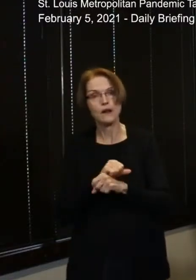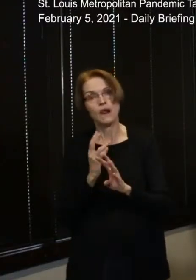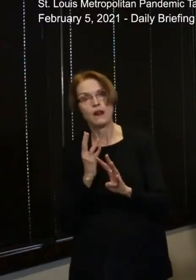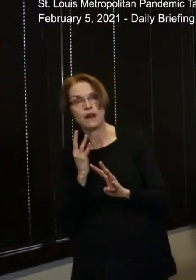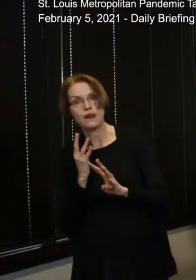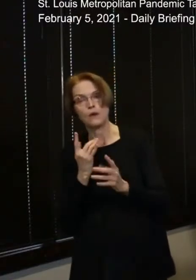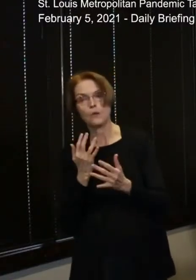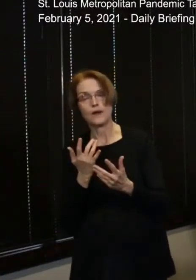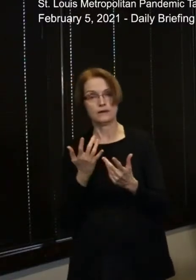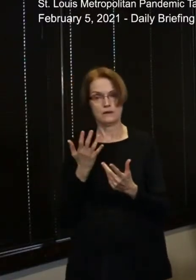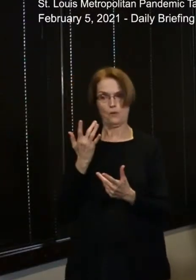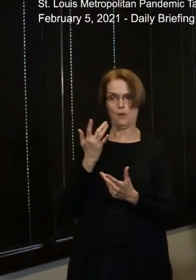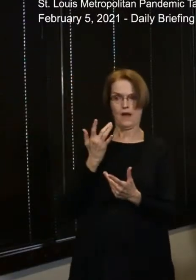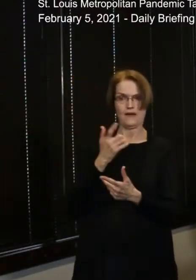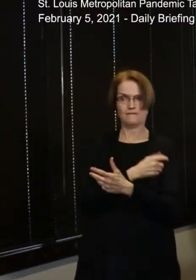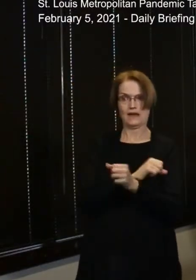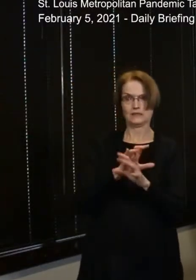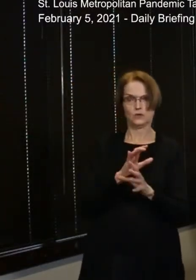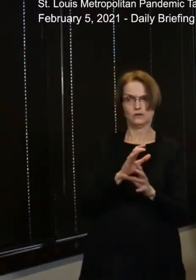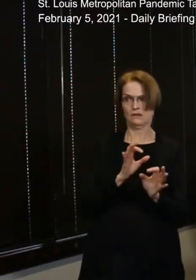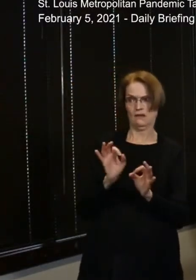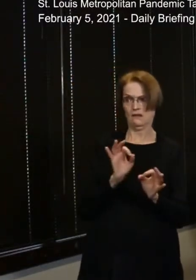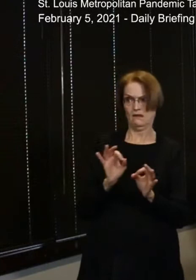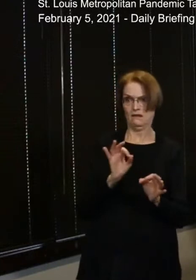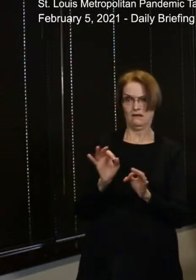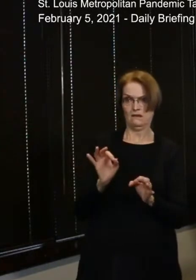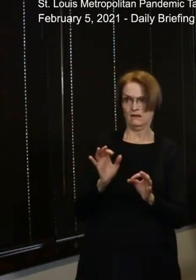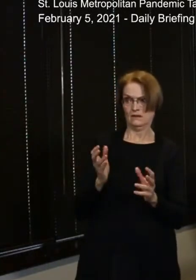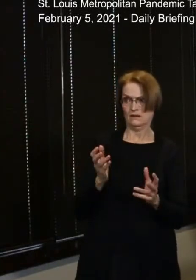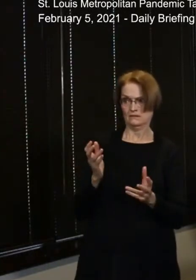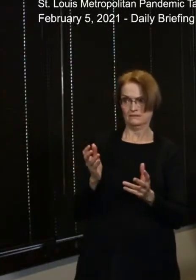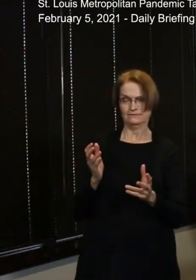our vaccine workers from doing the jobs that they need to be doing,